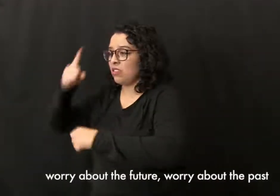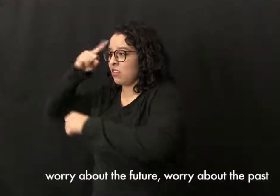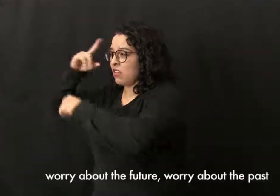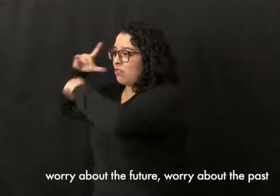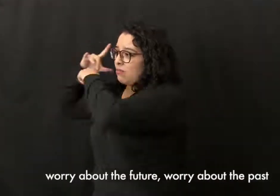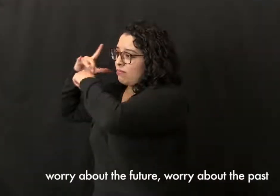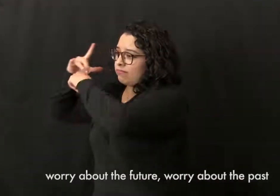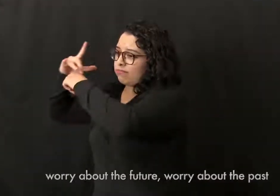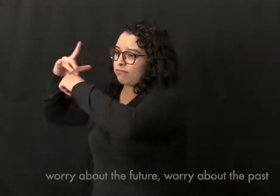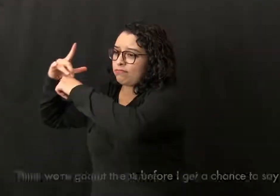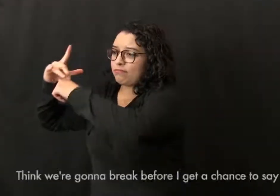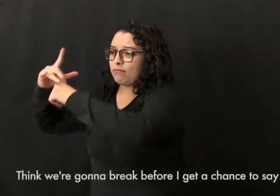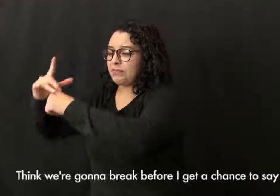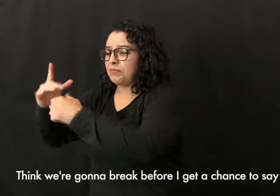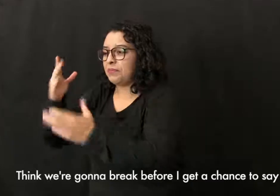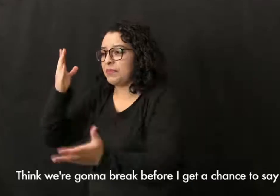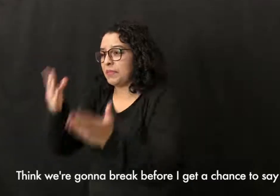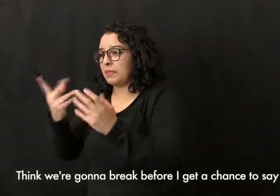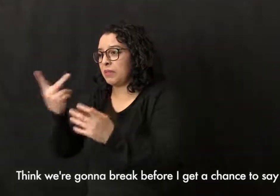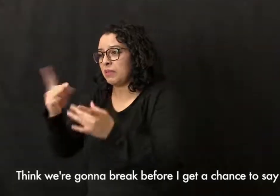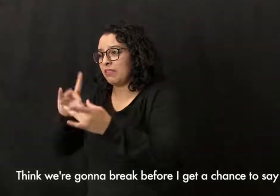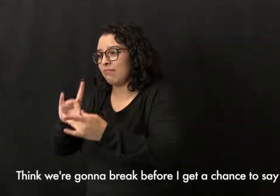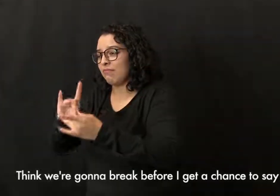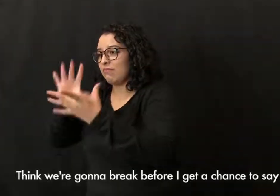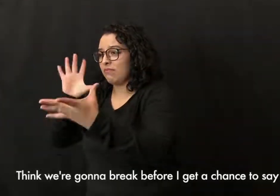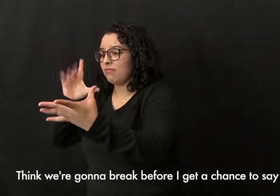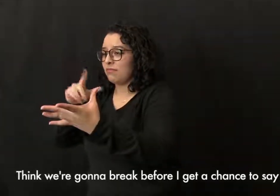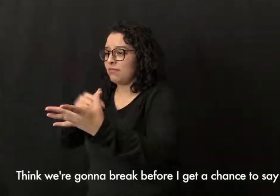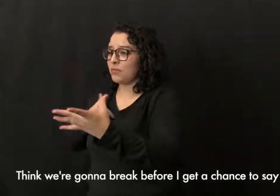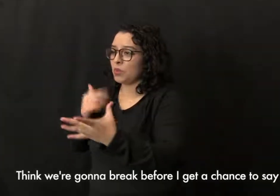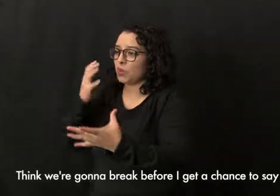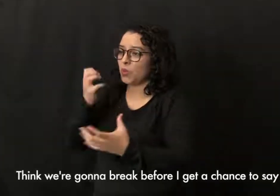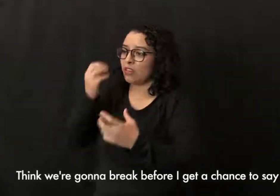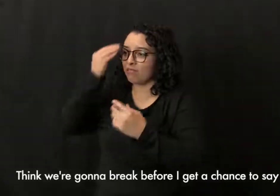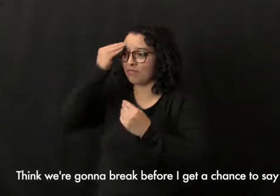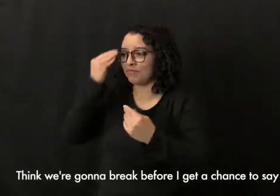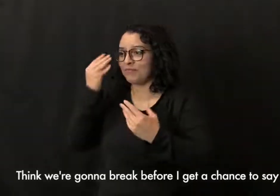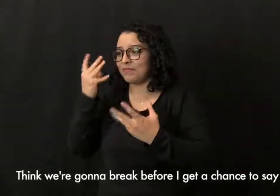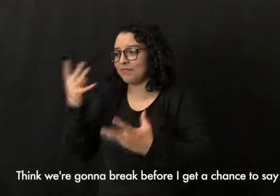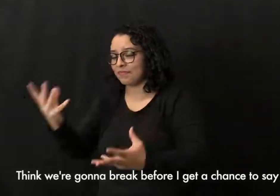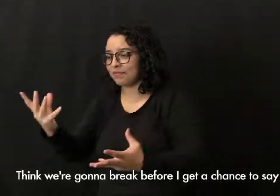about the future, we're about the past Think we're gonna break before I get a chance to say this